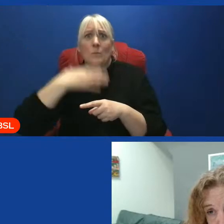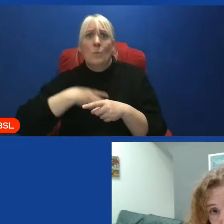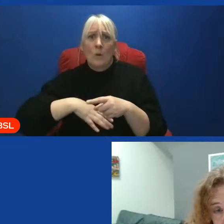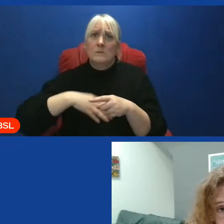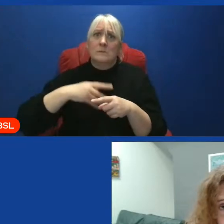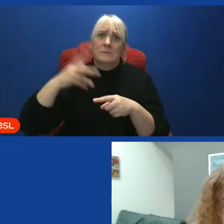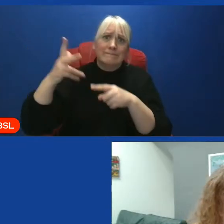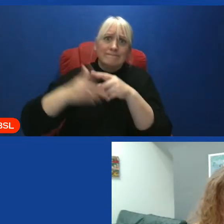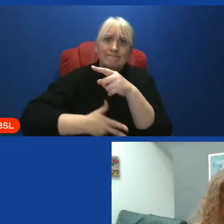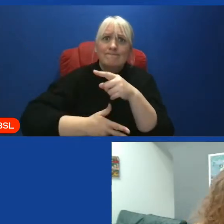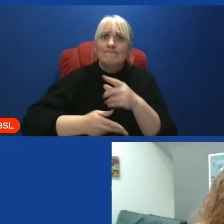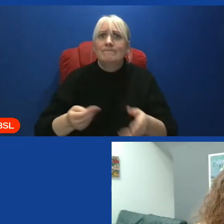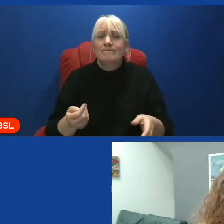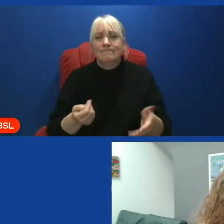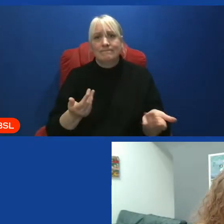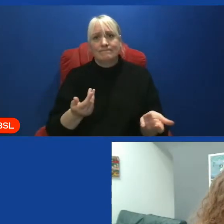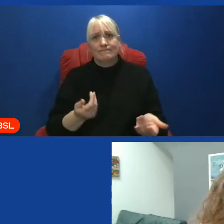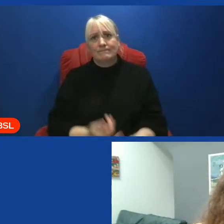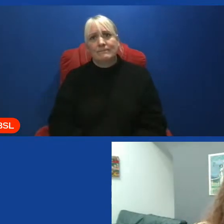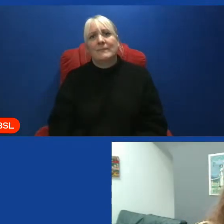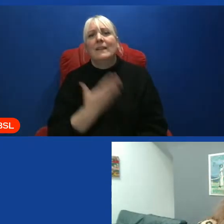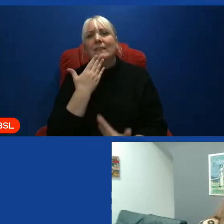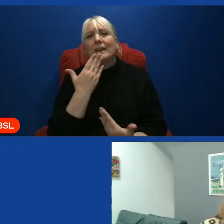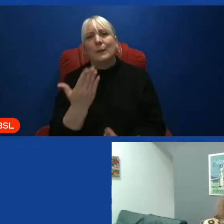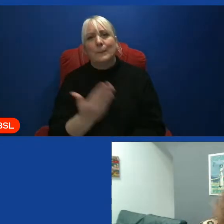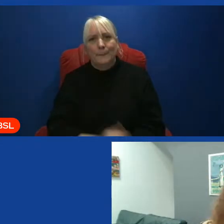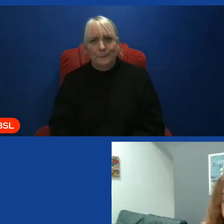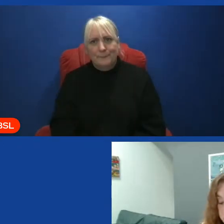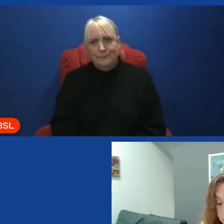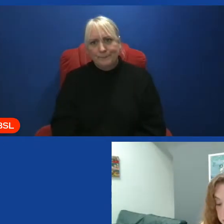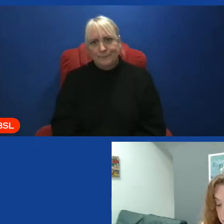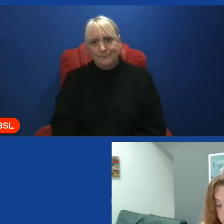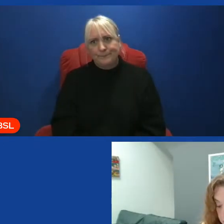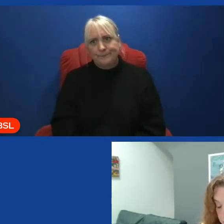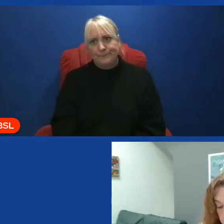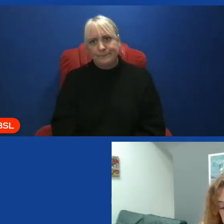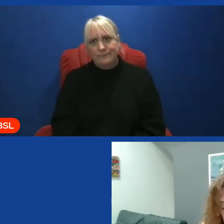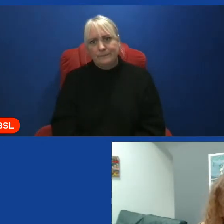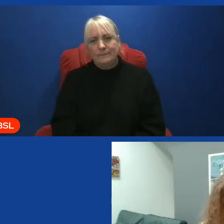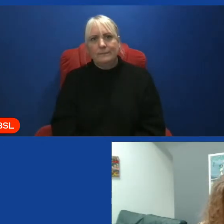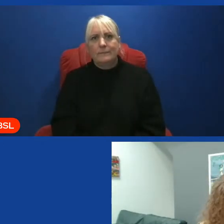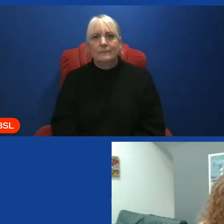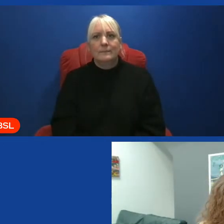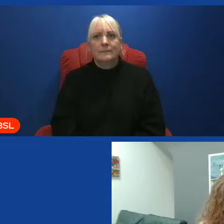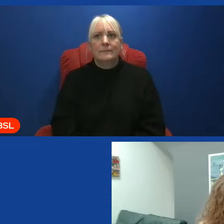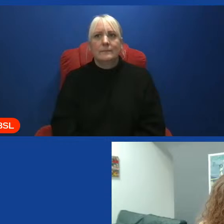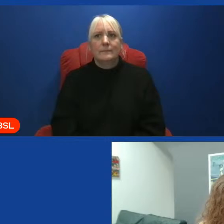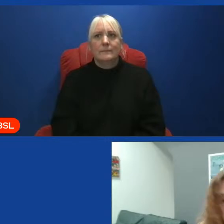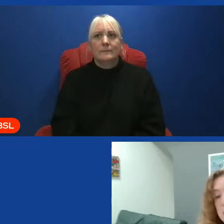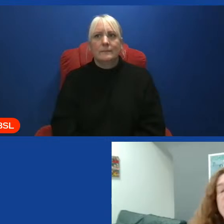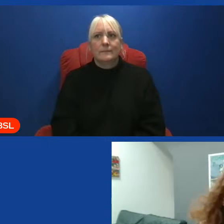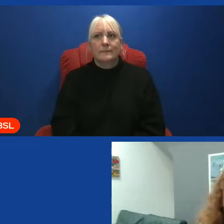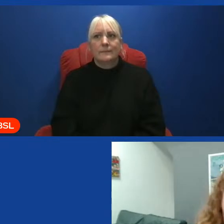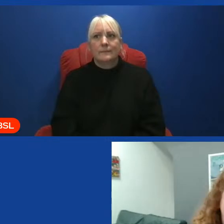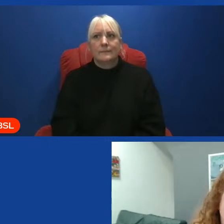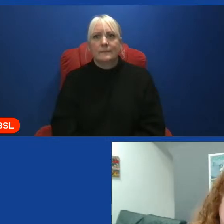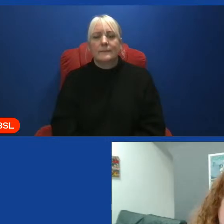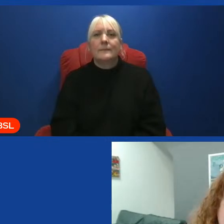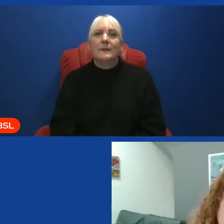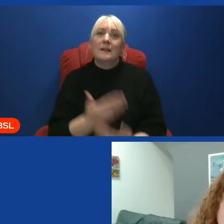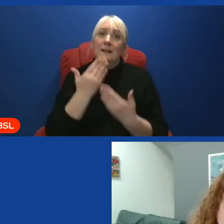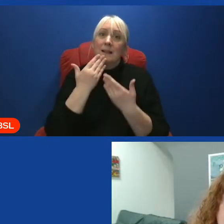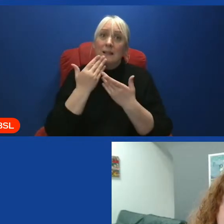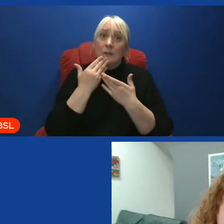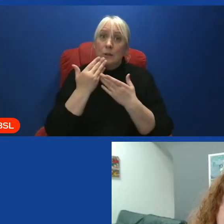as its agenda for the period ahead. Thank you, Martin. Okay, brilliant. Cheers, Fran. Just a couple of other things to go